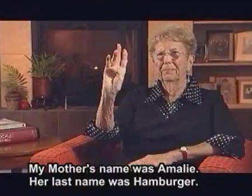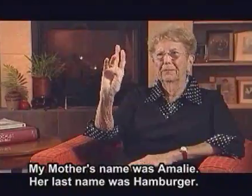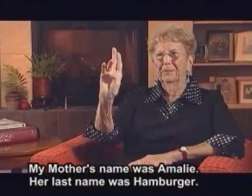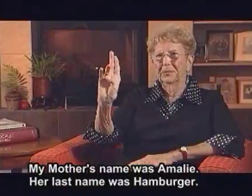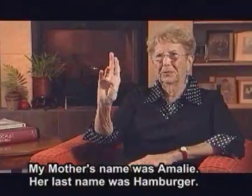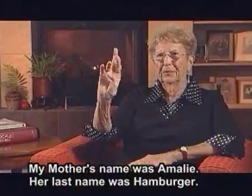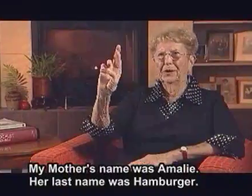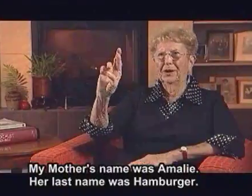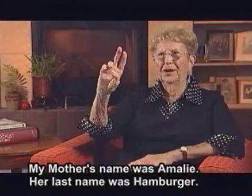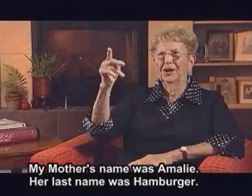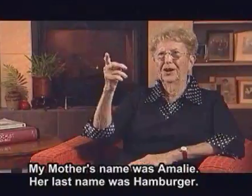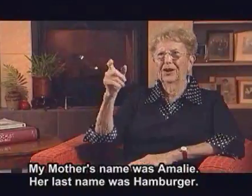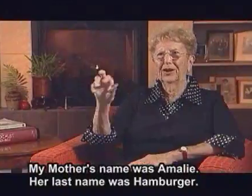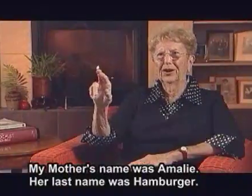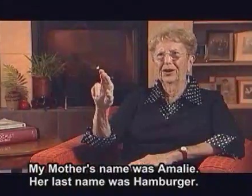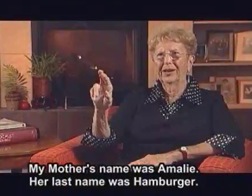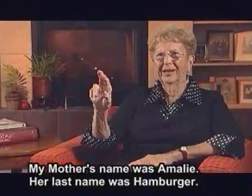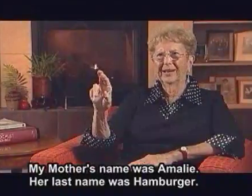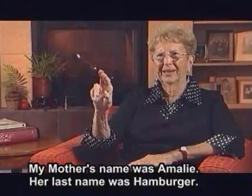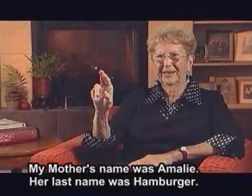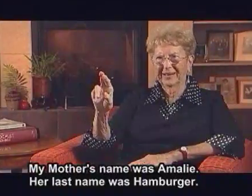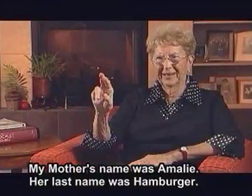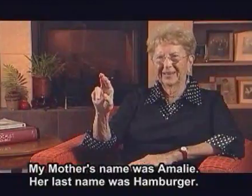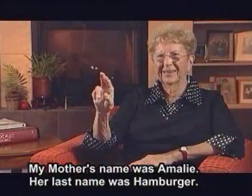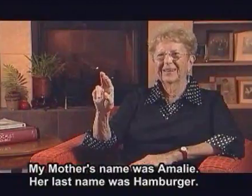Her last name was Hamburger.